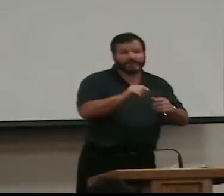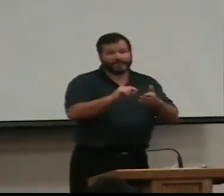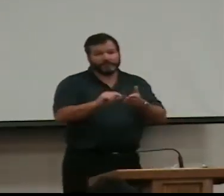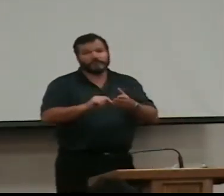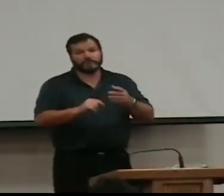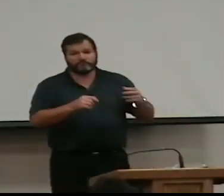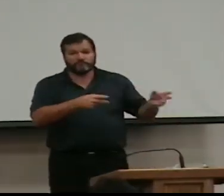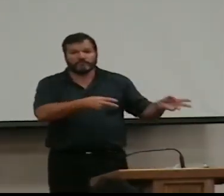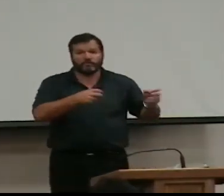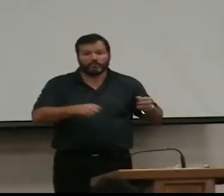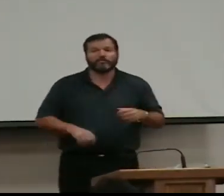Same verse.